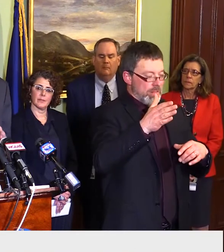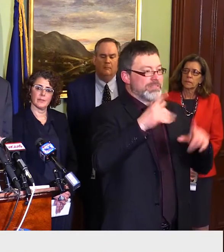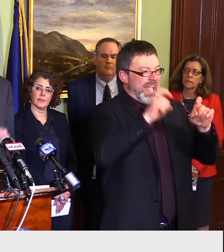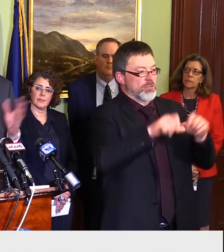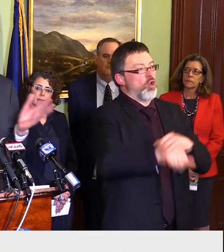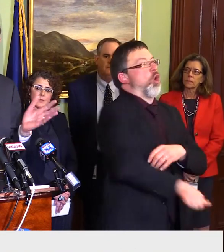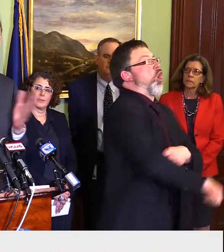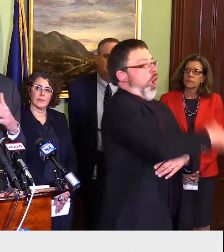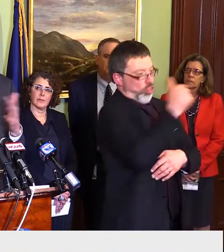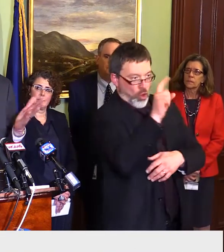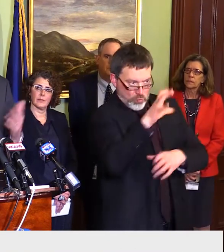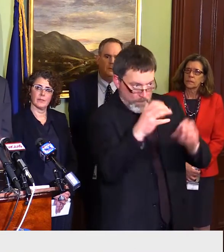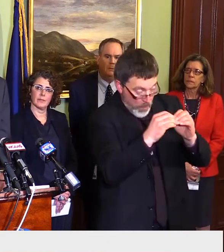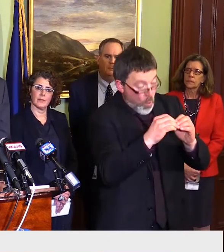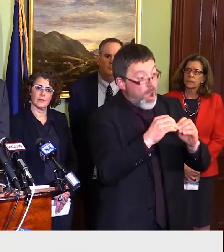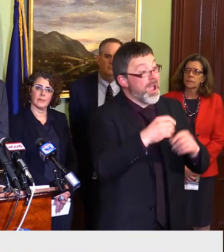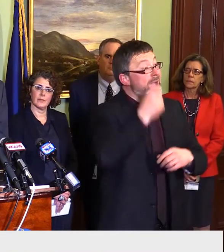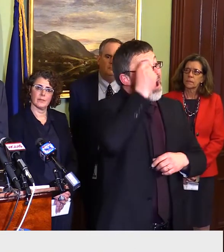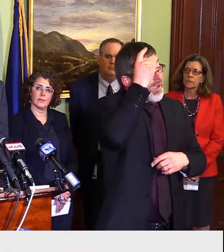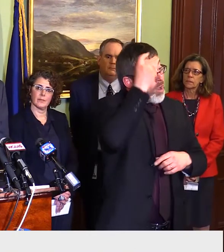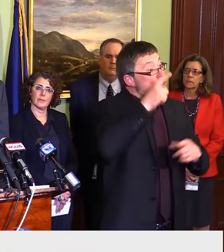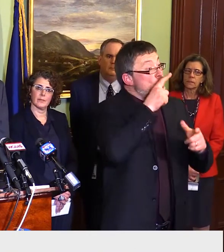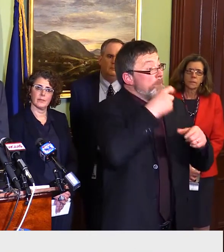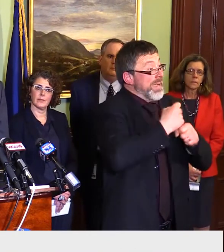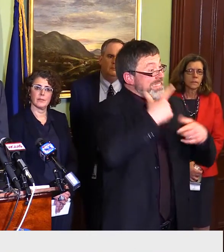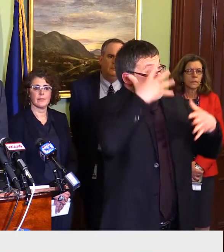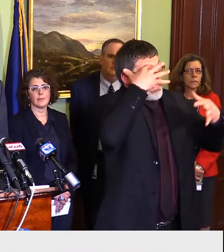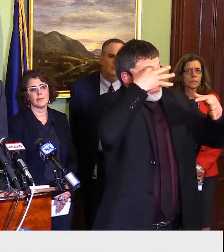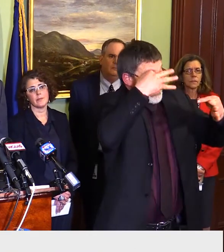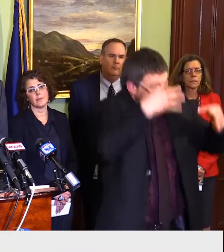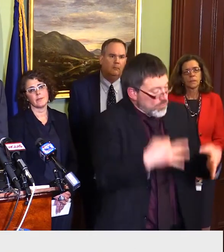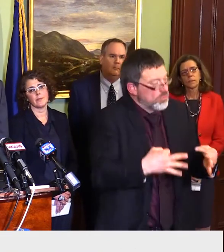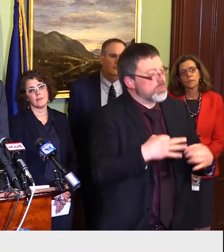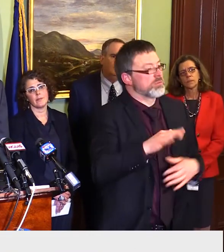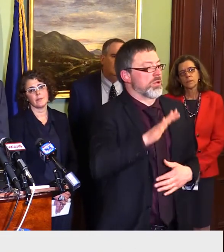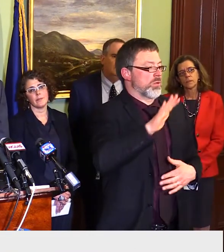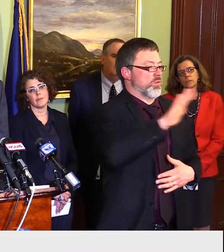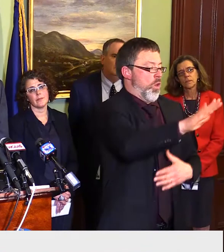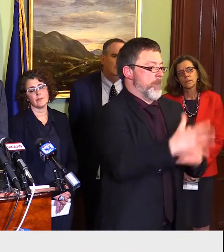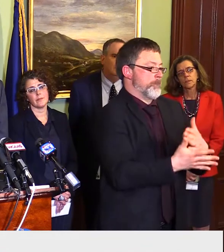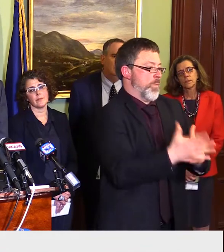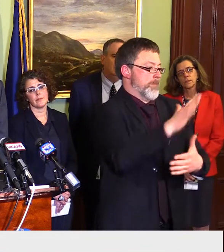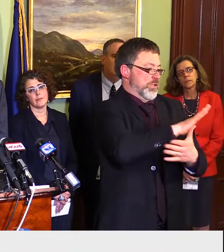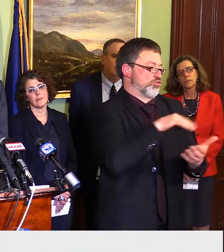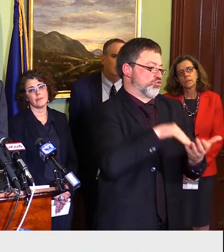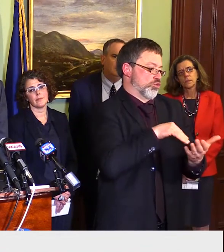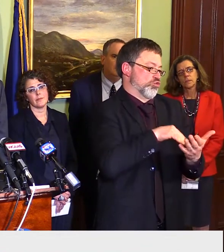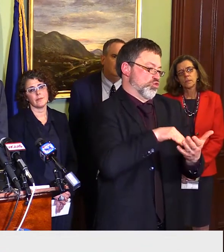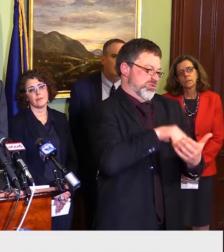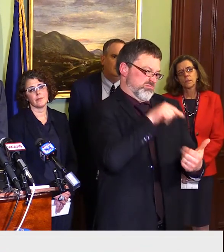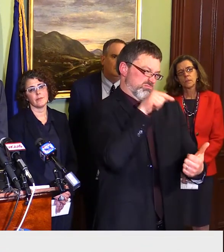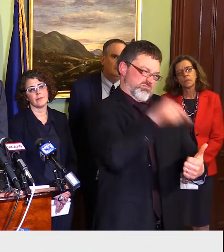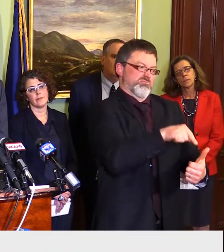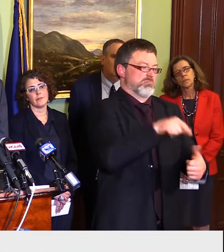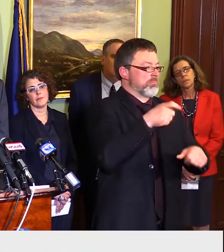to what would happen at that juncture. Doesn't that add a lot of subjectivity to it, though? But I mean, it would seem that it